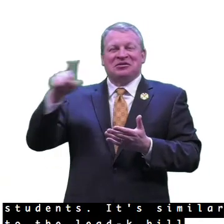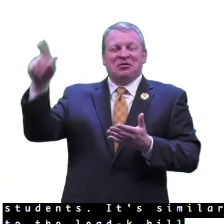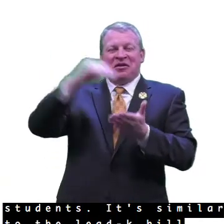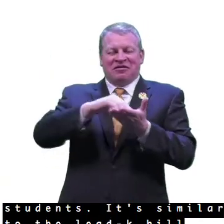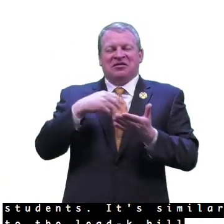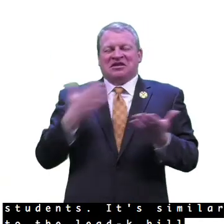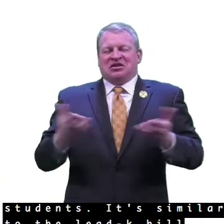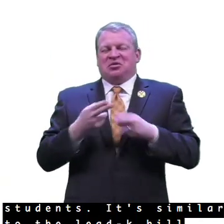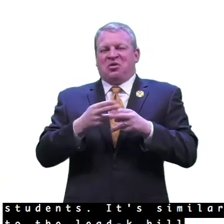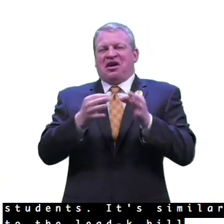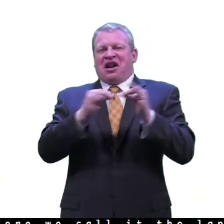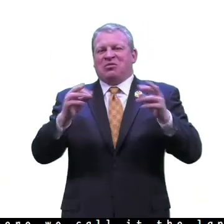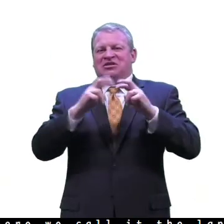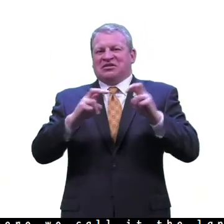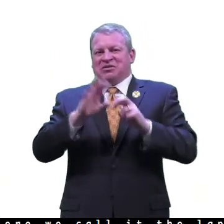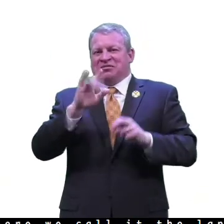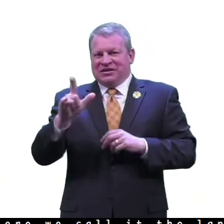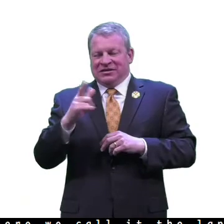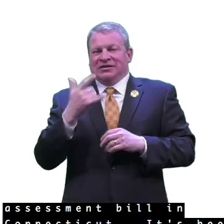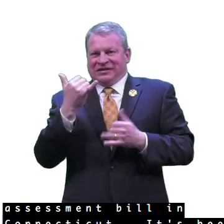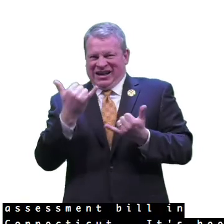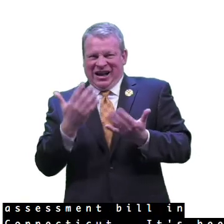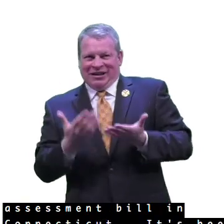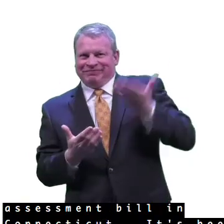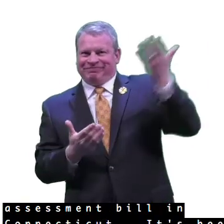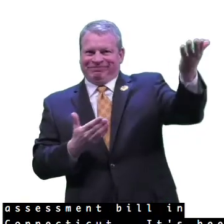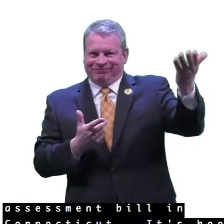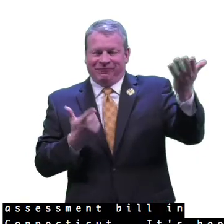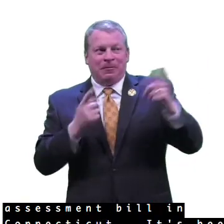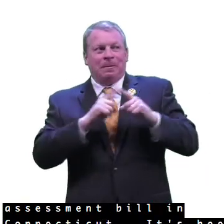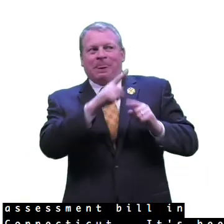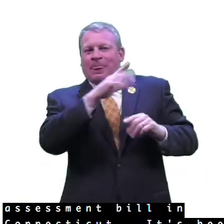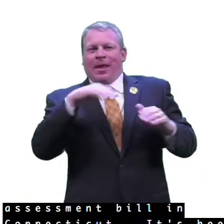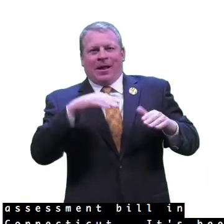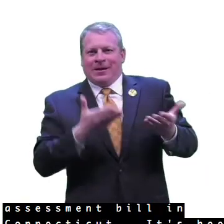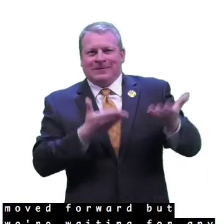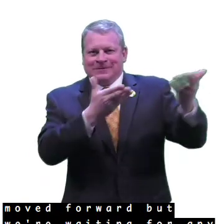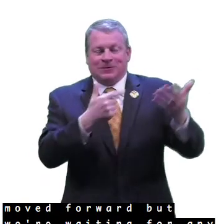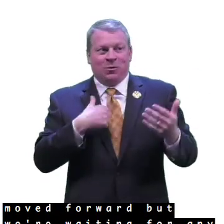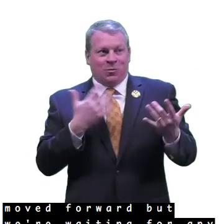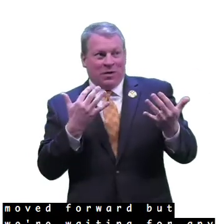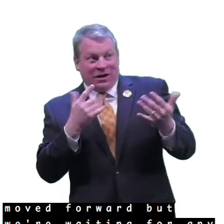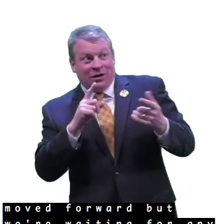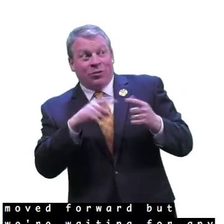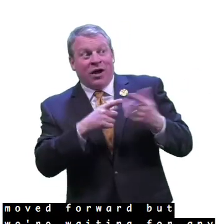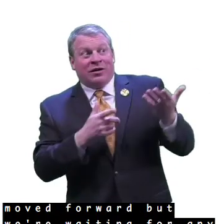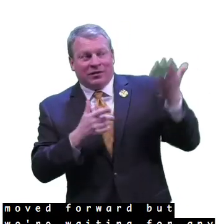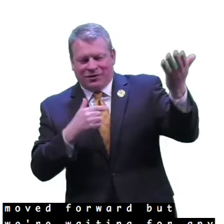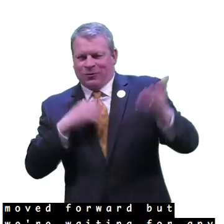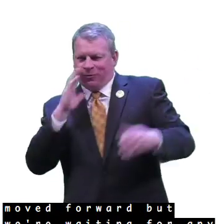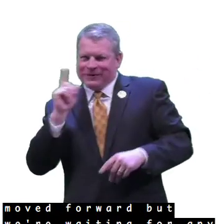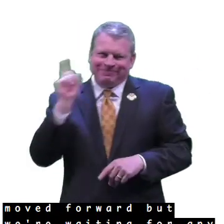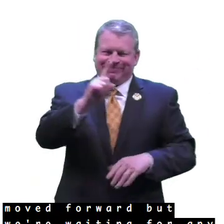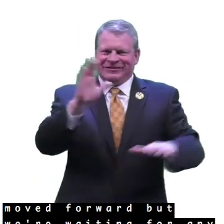similar to the Lead K bill, but here we call it the Language Assessment Bill in Connecticut. It's been moved forward, but we're waiting for